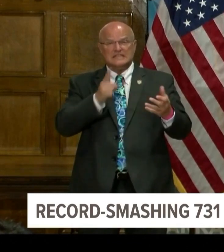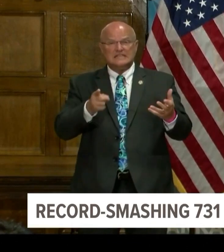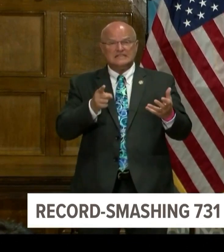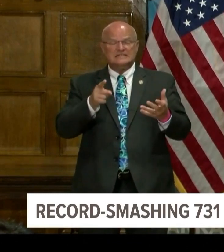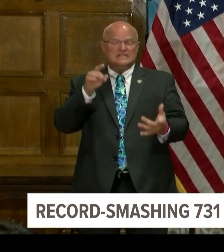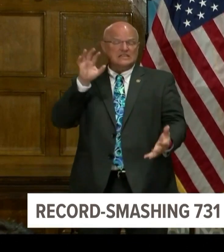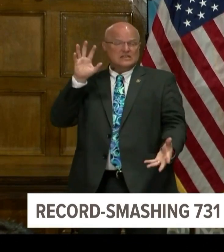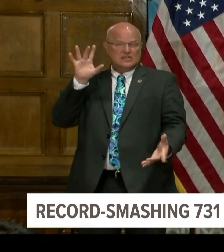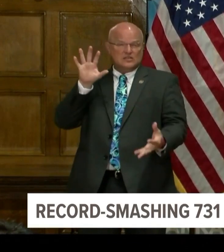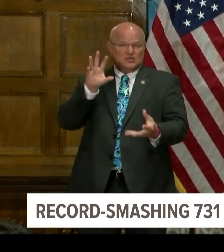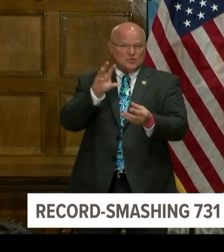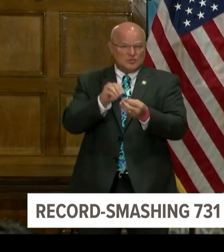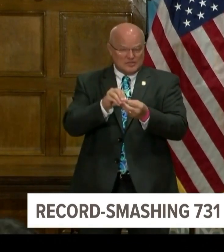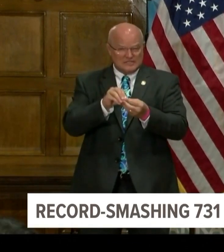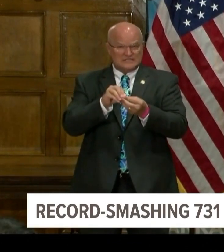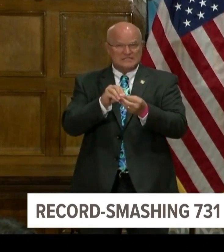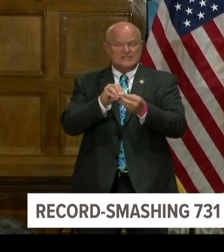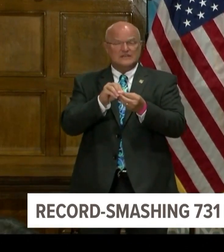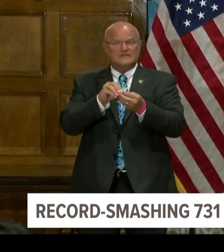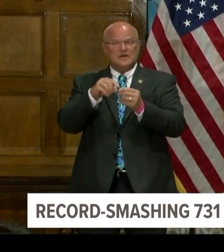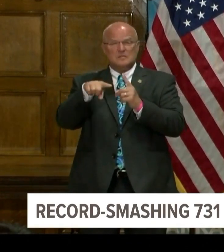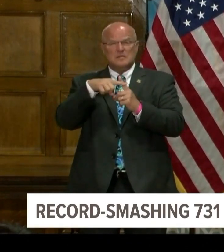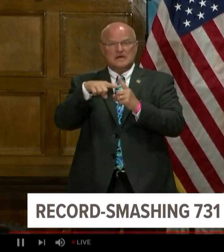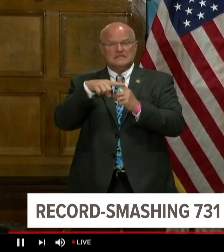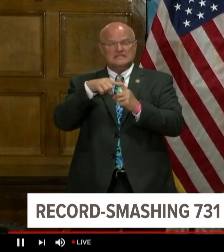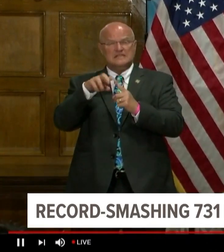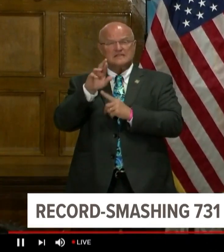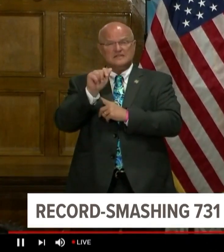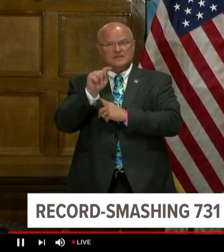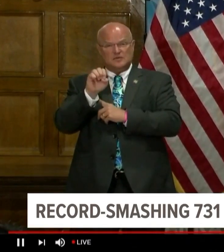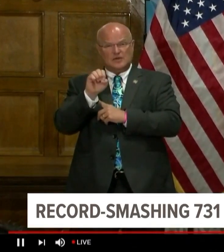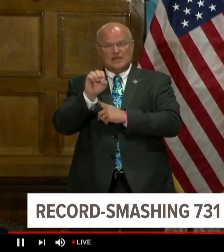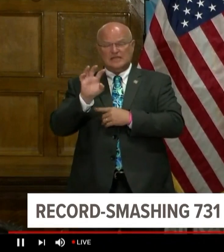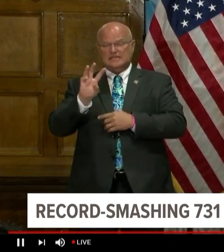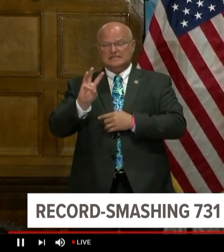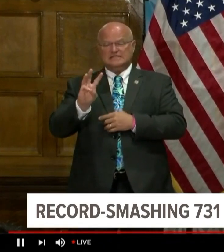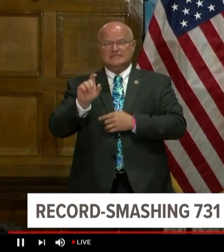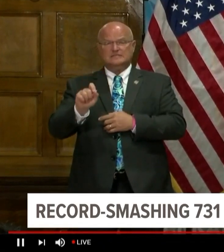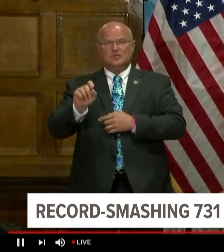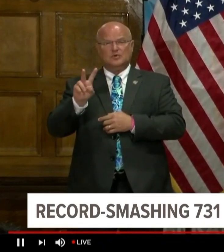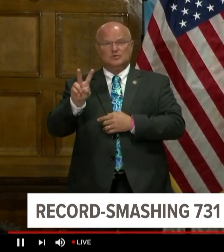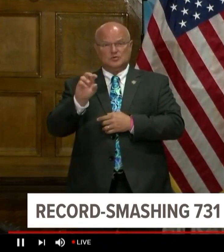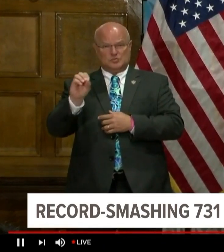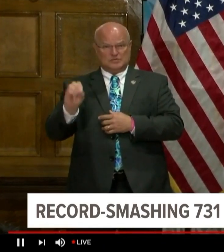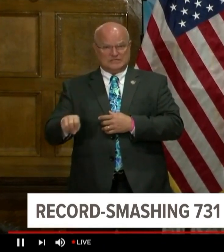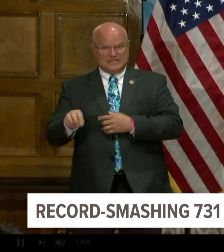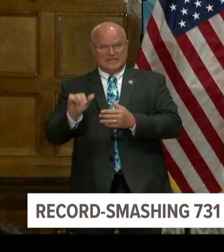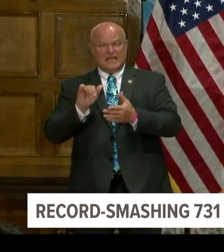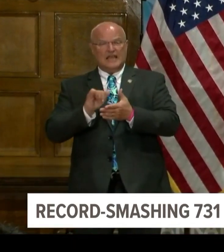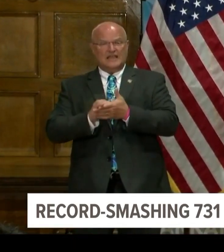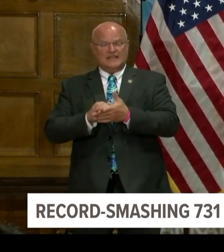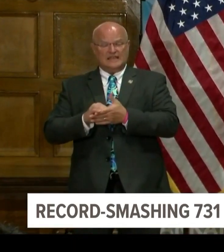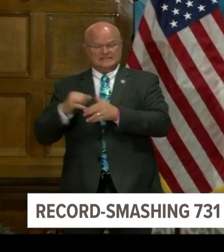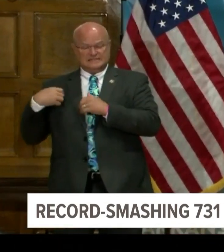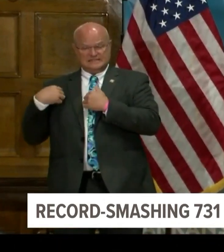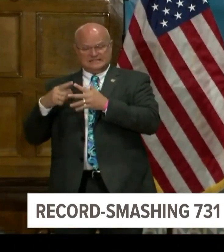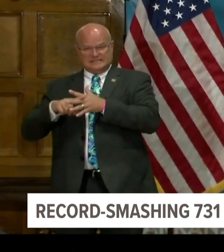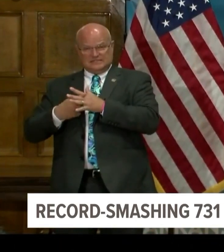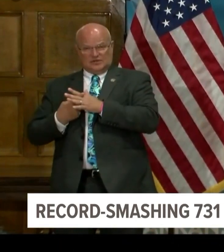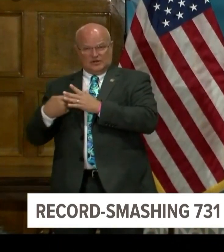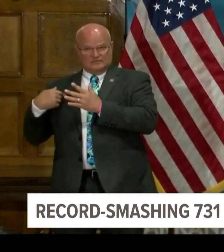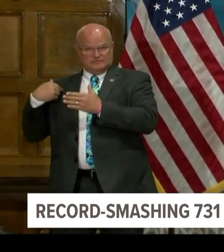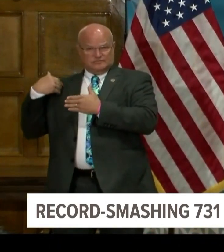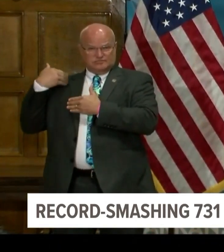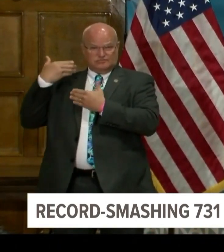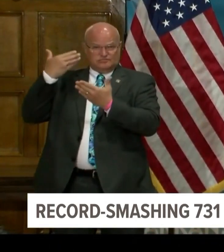our cumulative positivity rate is 6.2%, which is cumulative since we